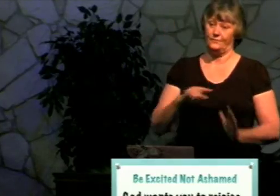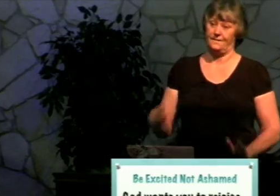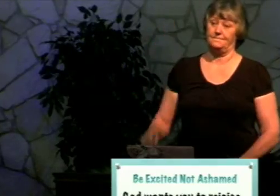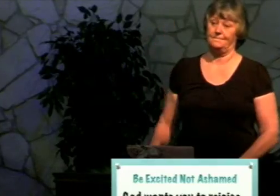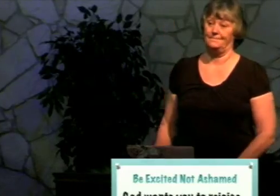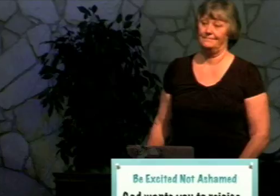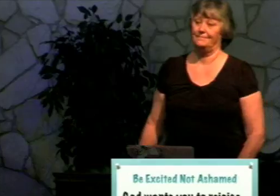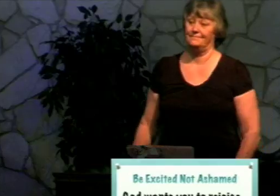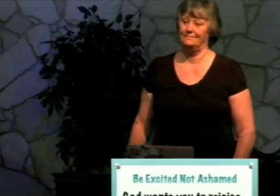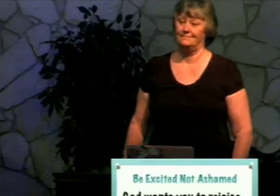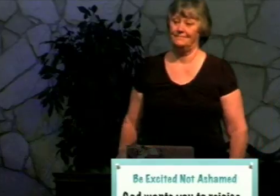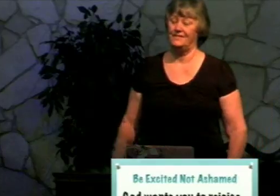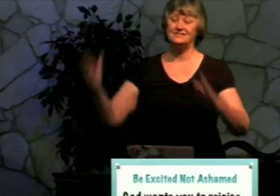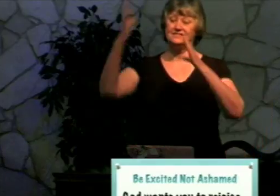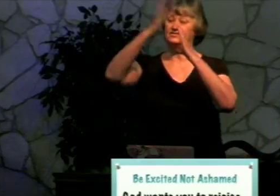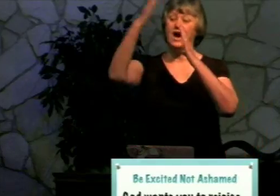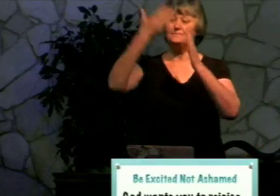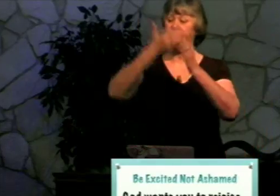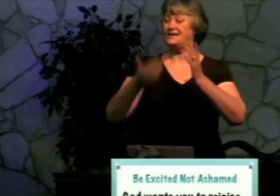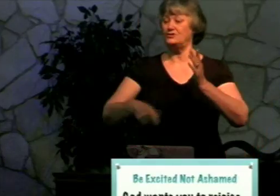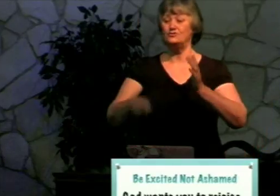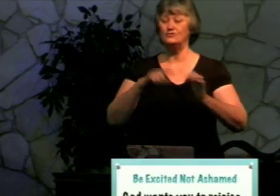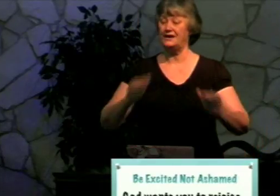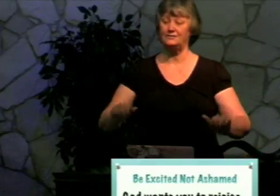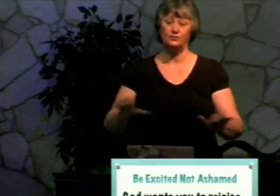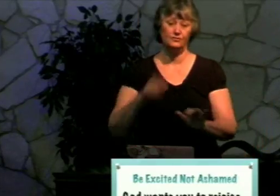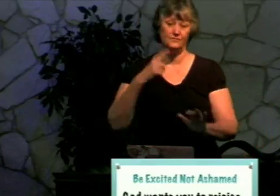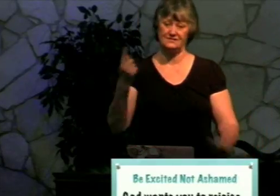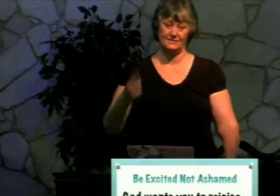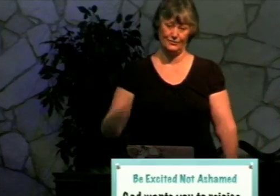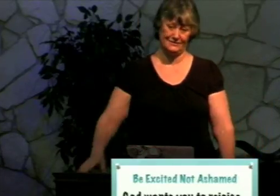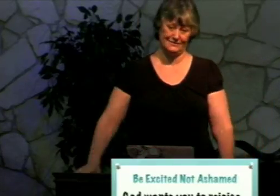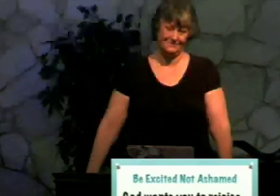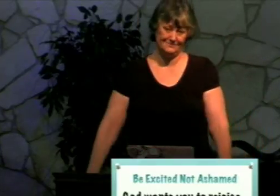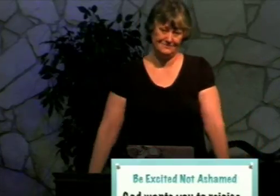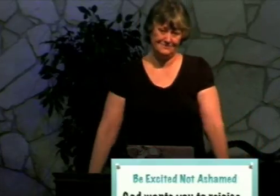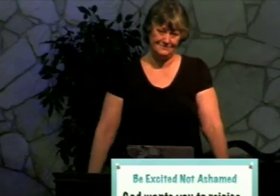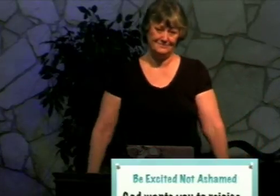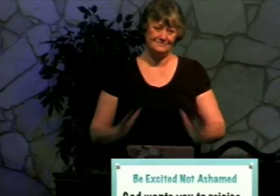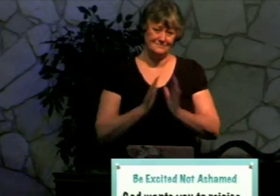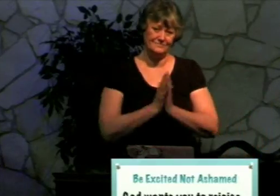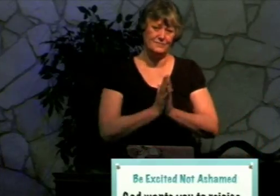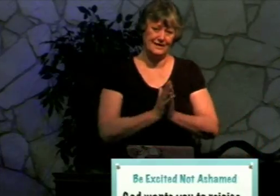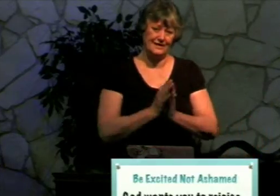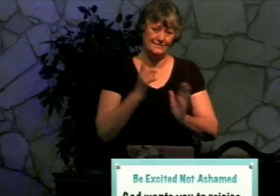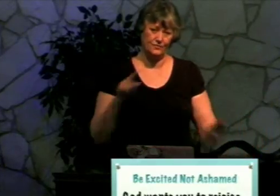them. That's the top thing you can do for someone. Pray for them.